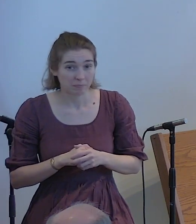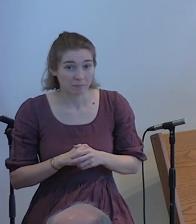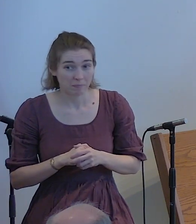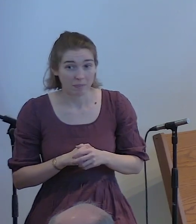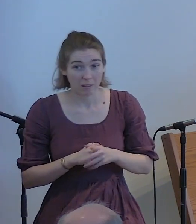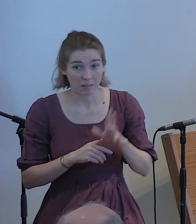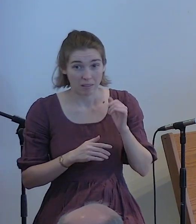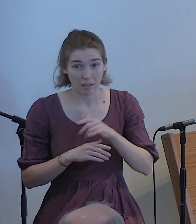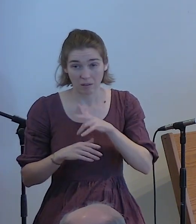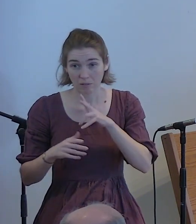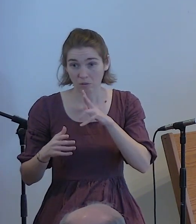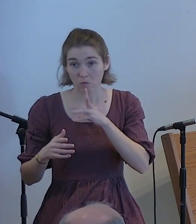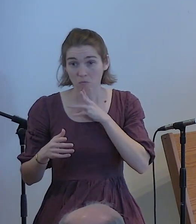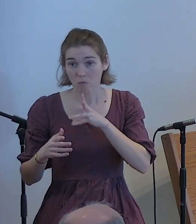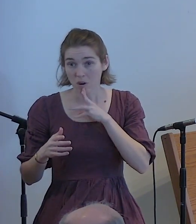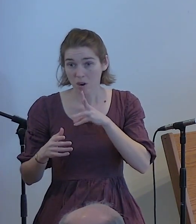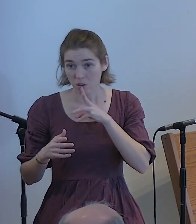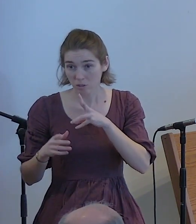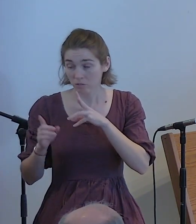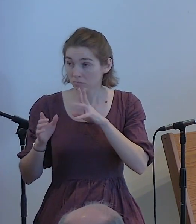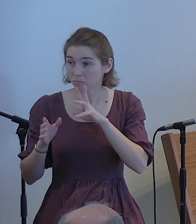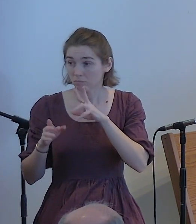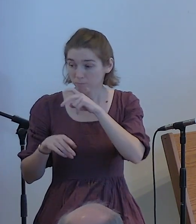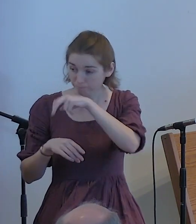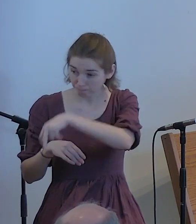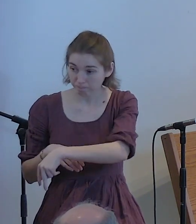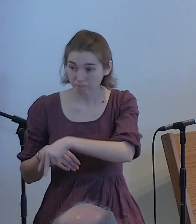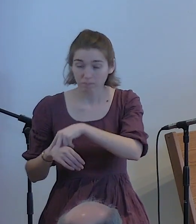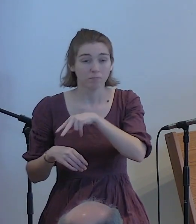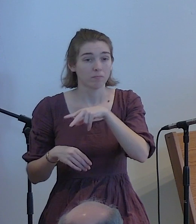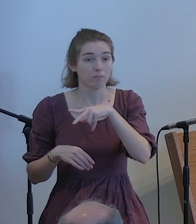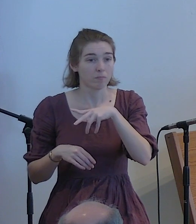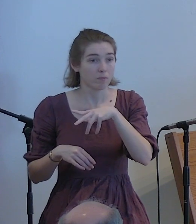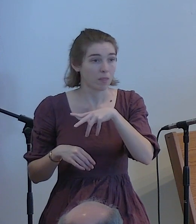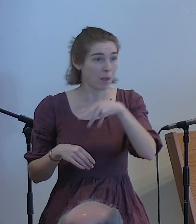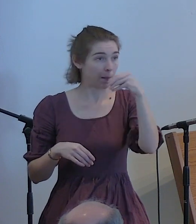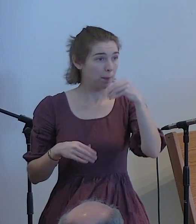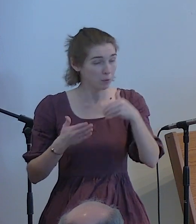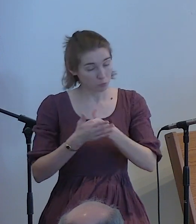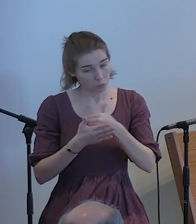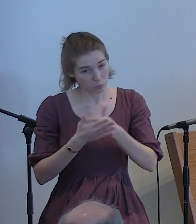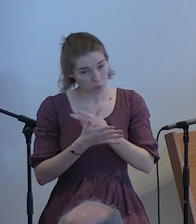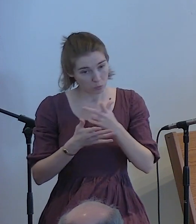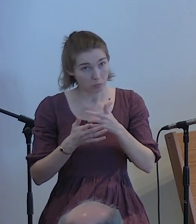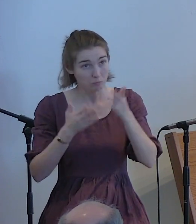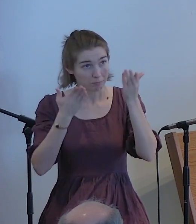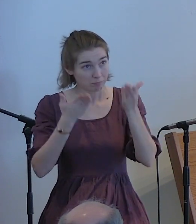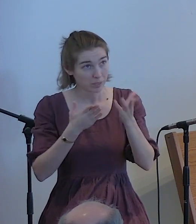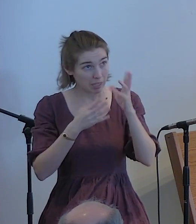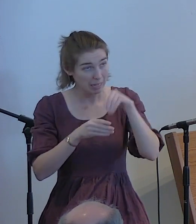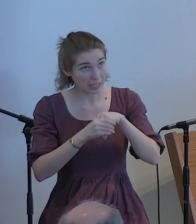And as they step into the water, Father, they come out made new in you.